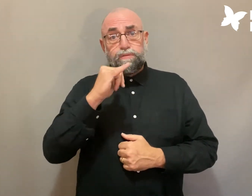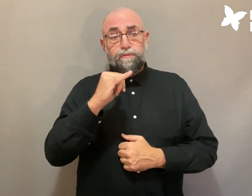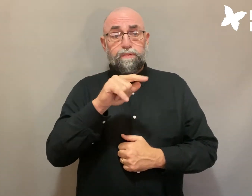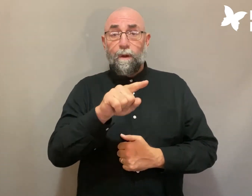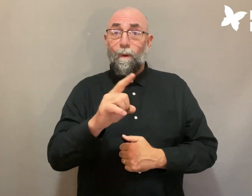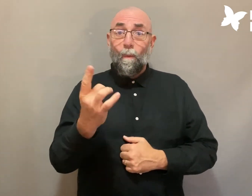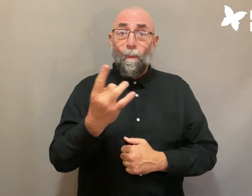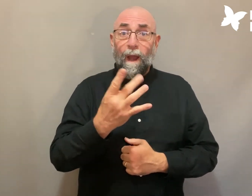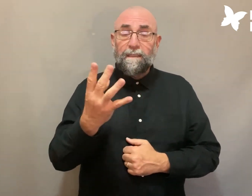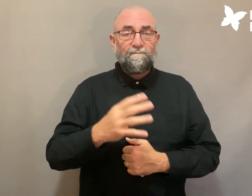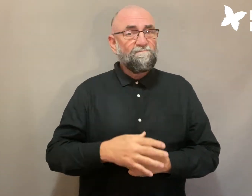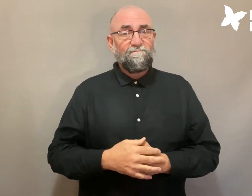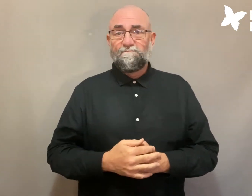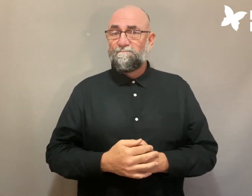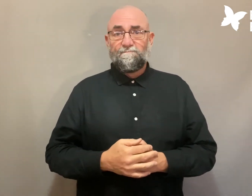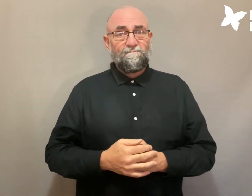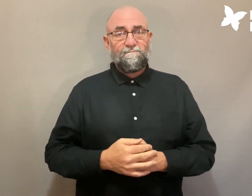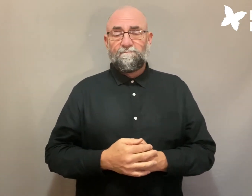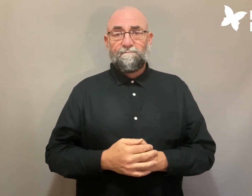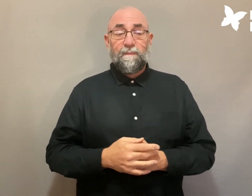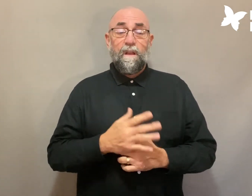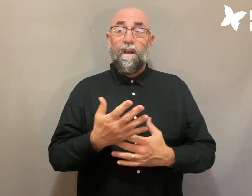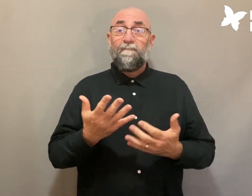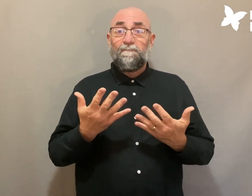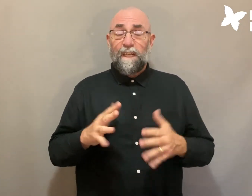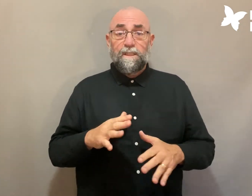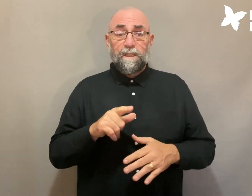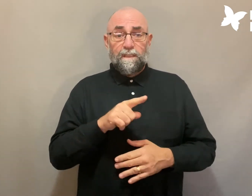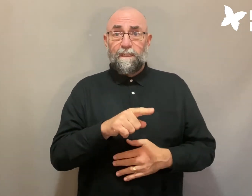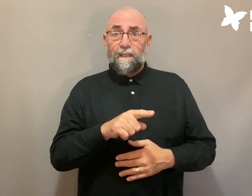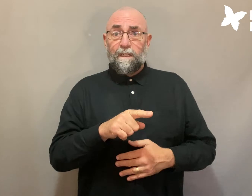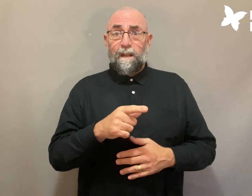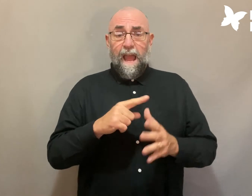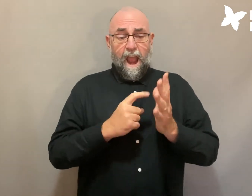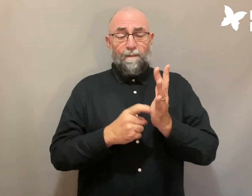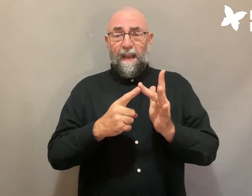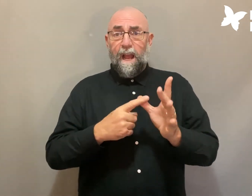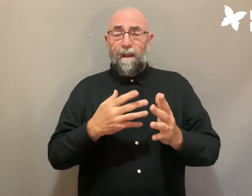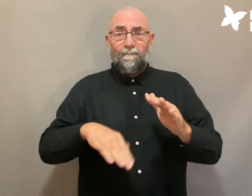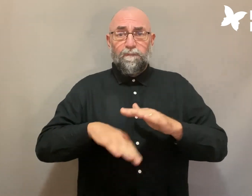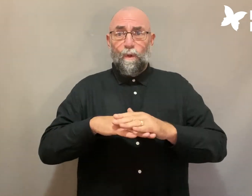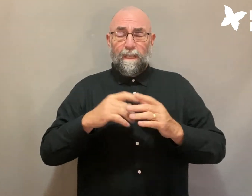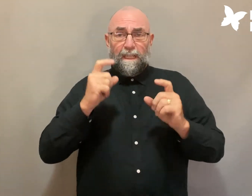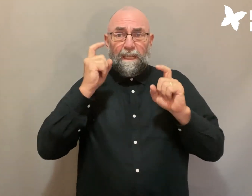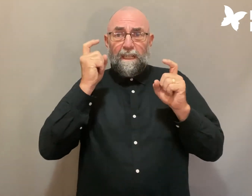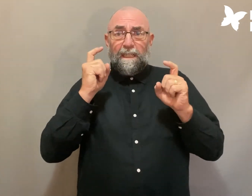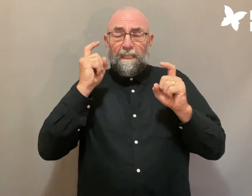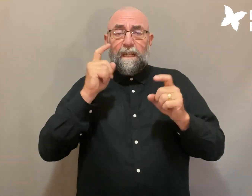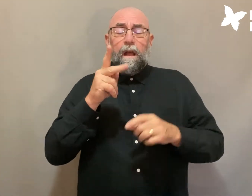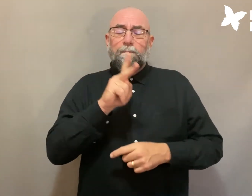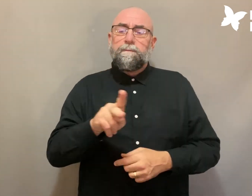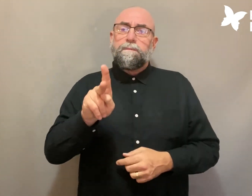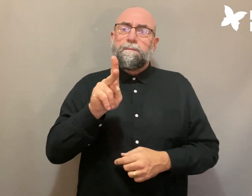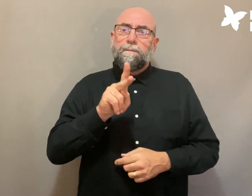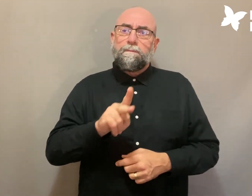one-off incident. Already an anxious child, Aria now had to deal with constant bullying every time she went to